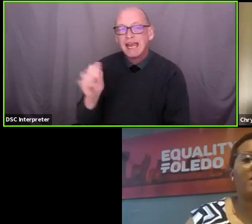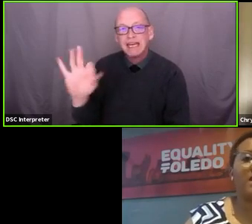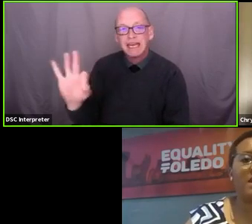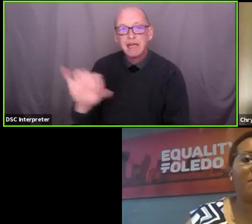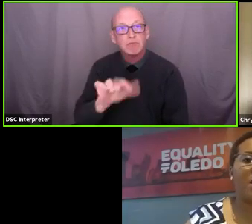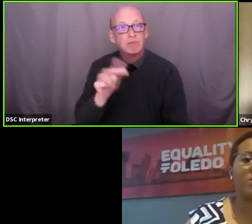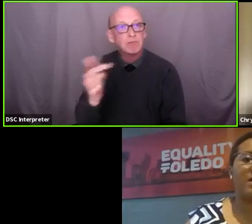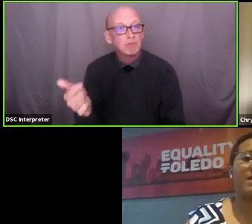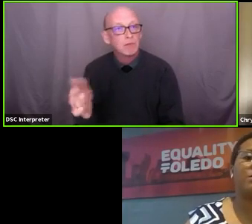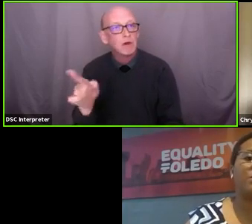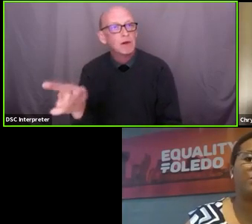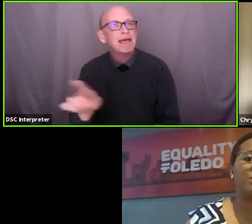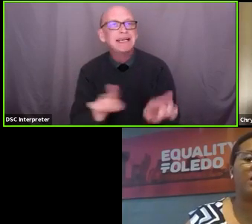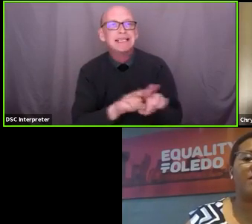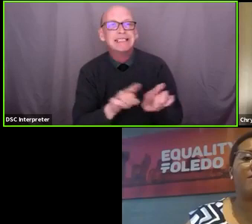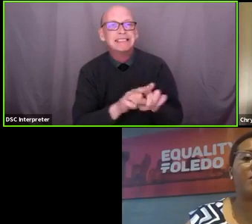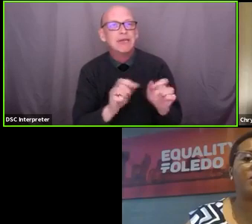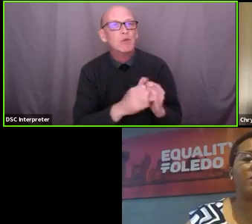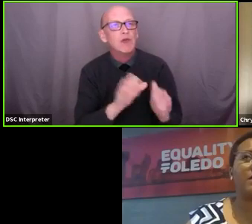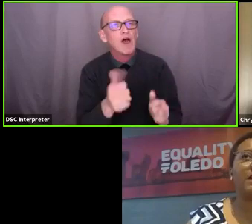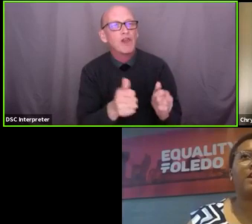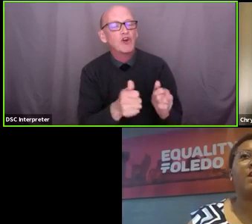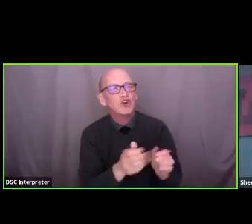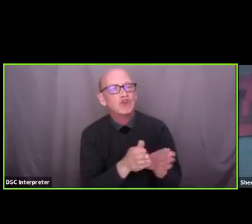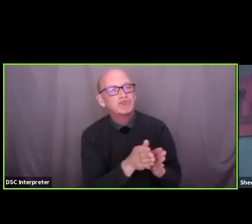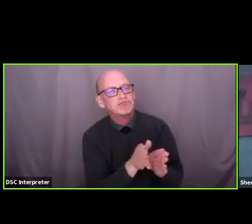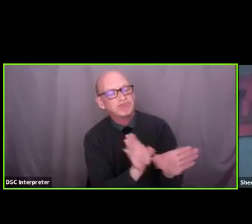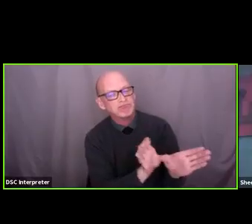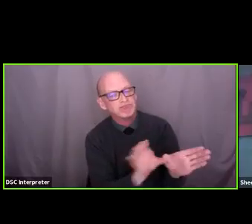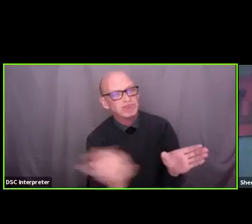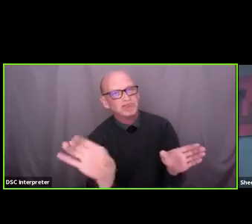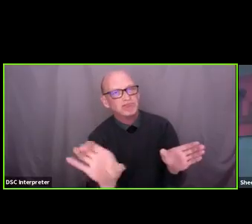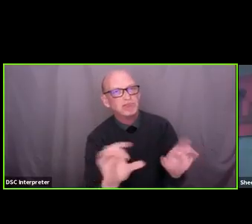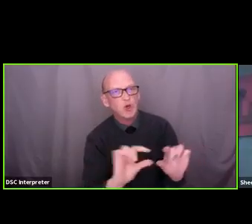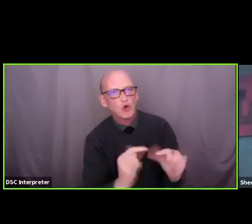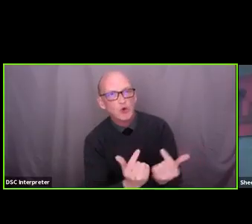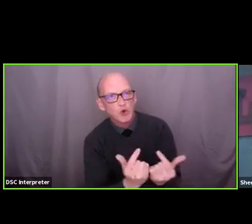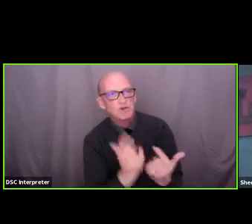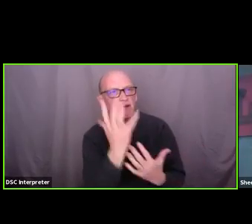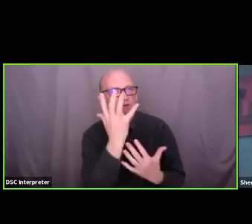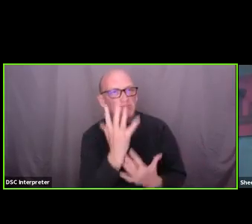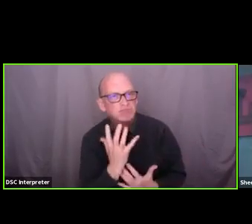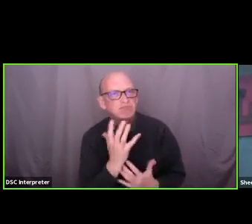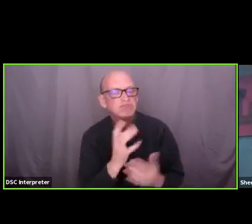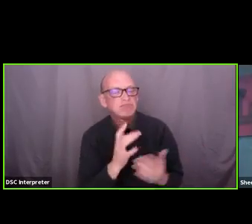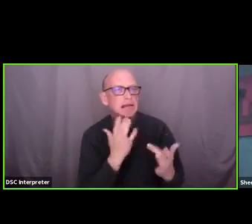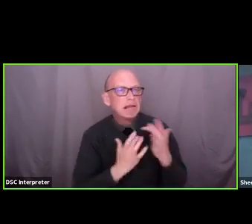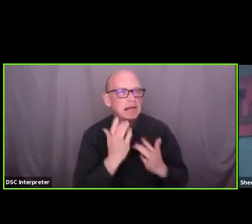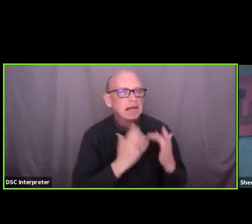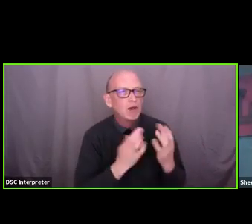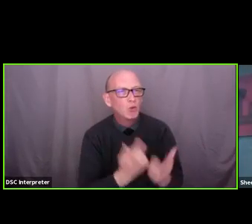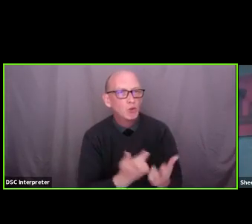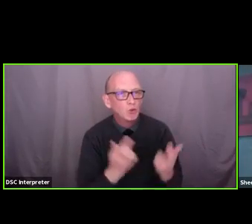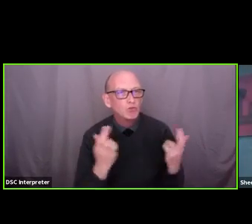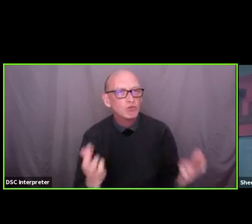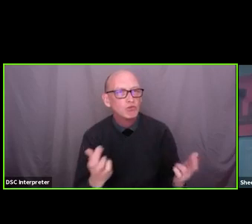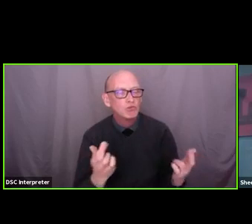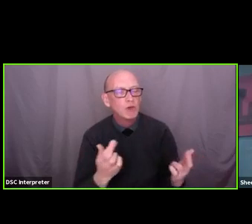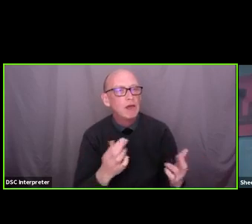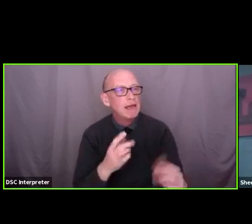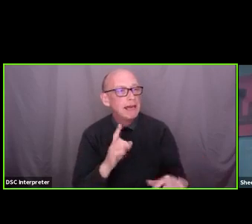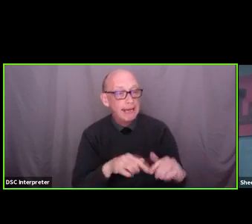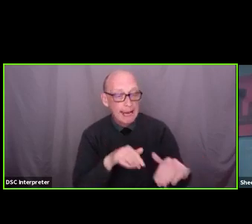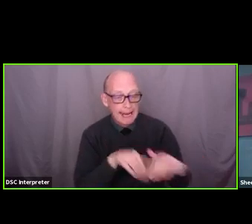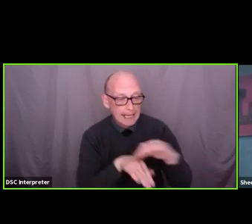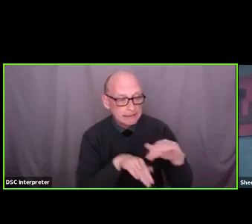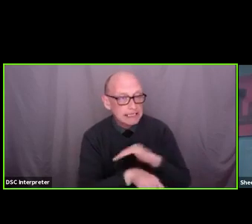like with any marginalized groups, unfortunately, there's lack of resources, accessible resources, whether it's due